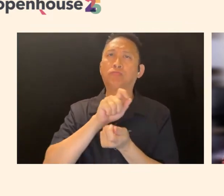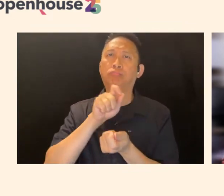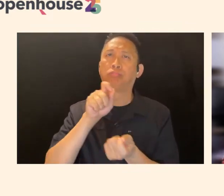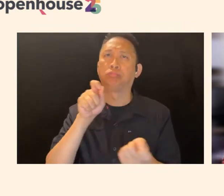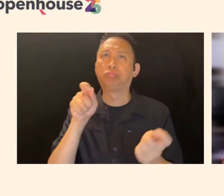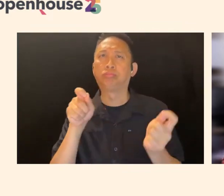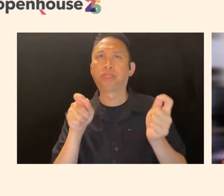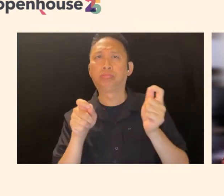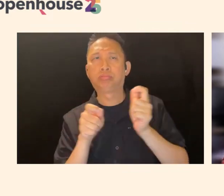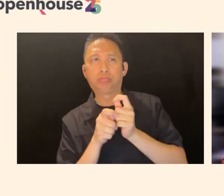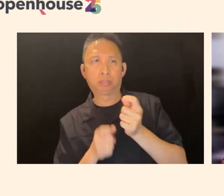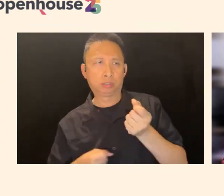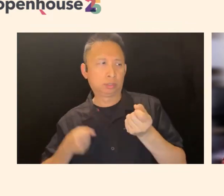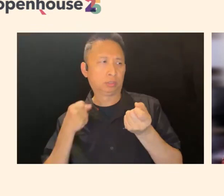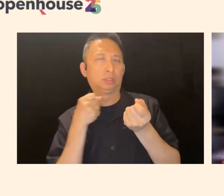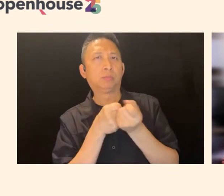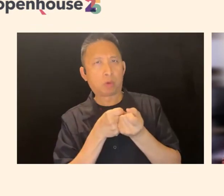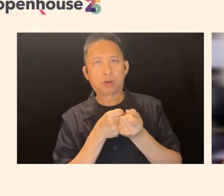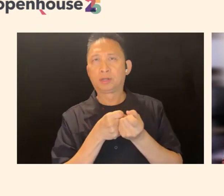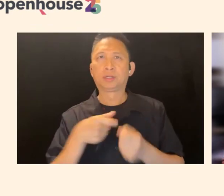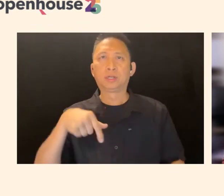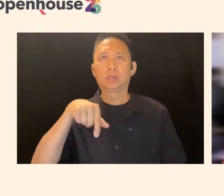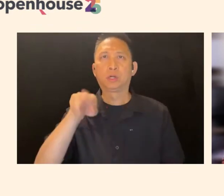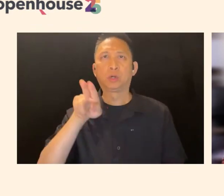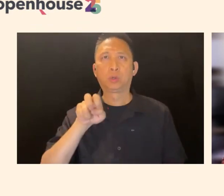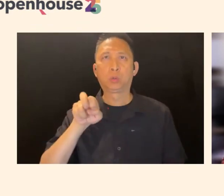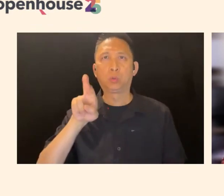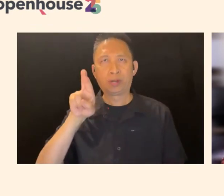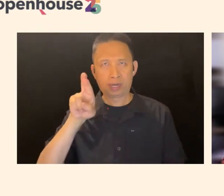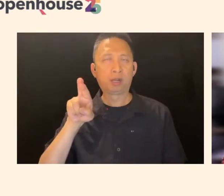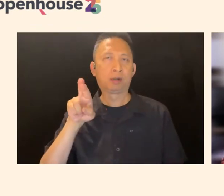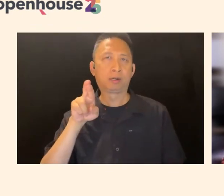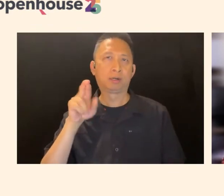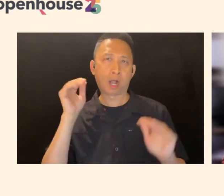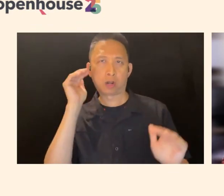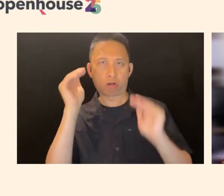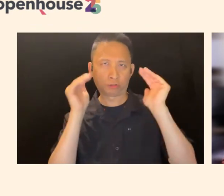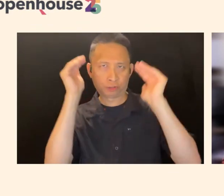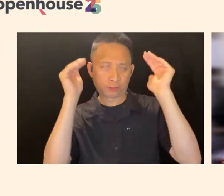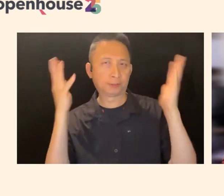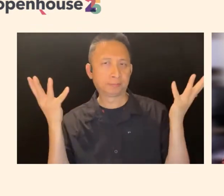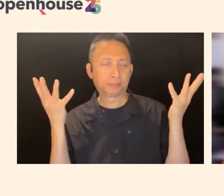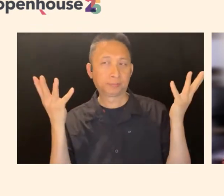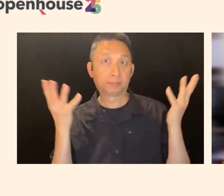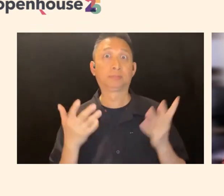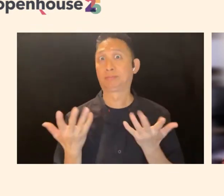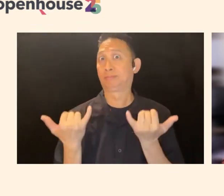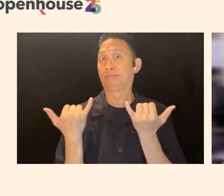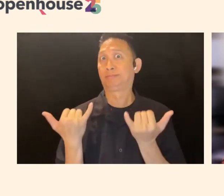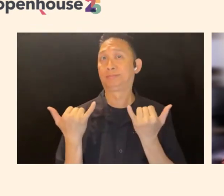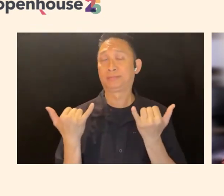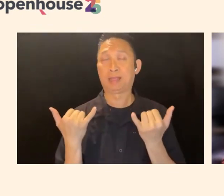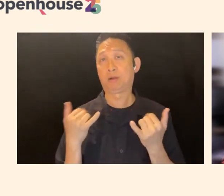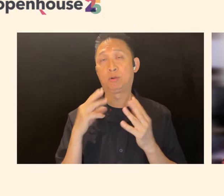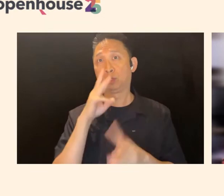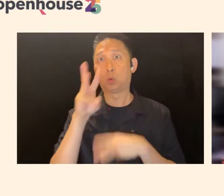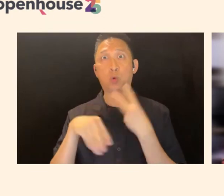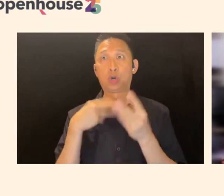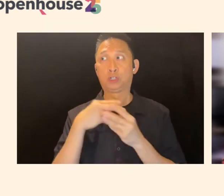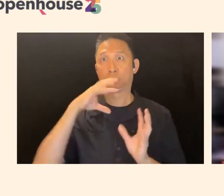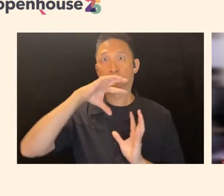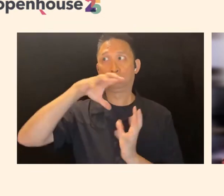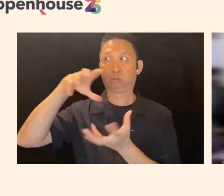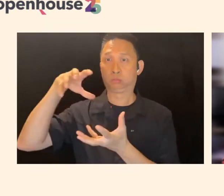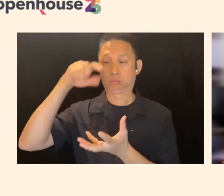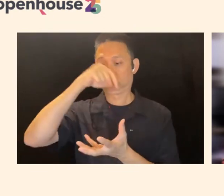adults? Especially because, and I know that this is experienced across the world, really, that aging looks very